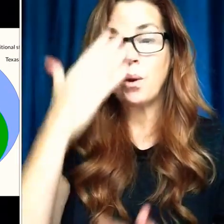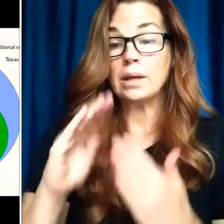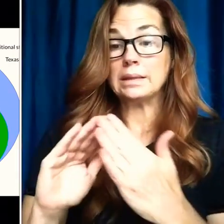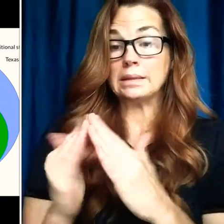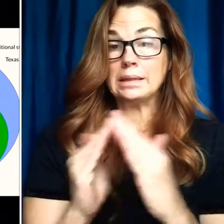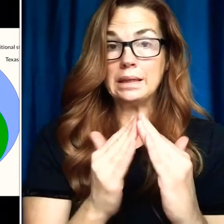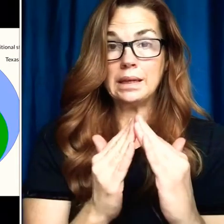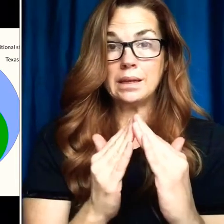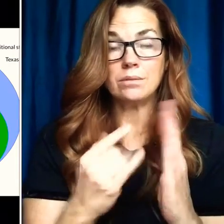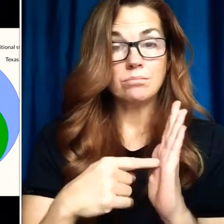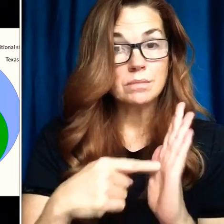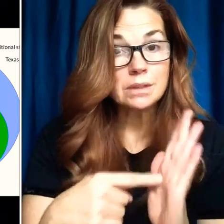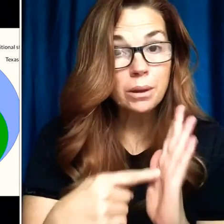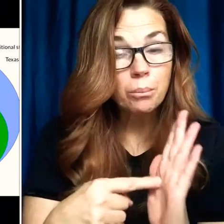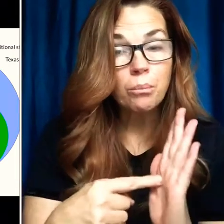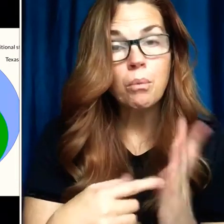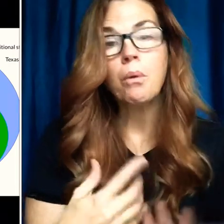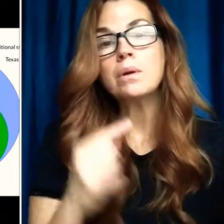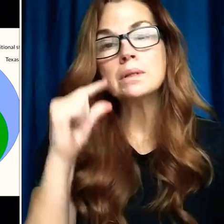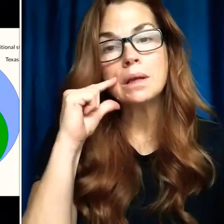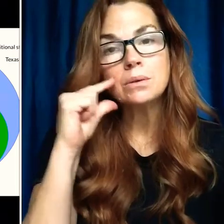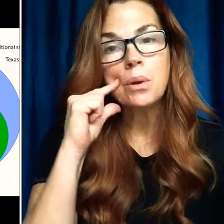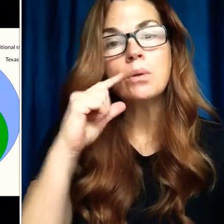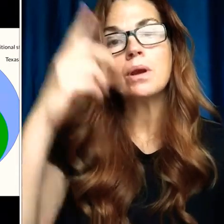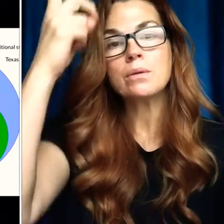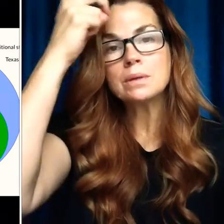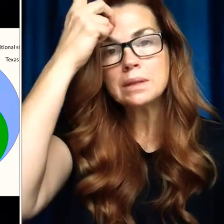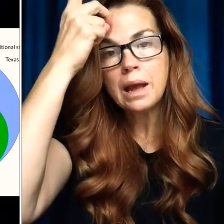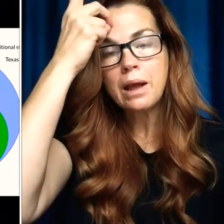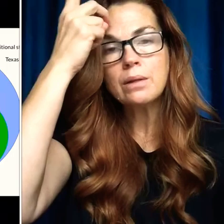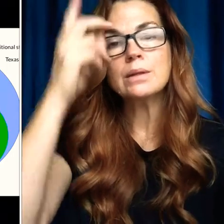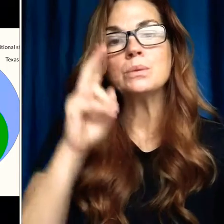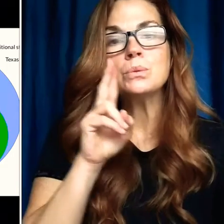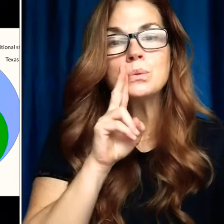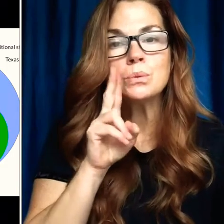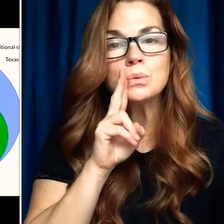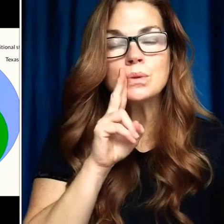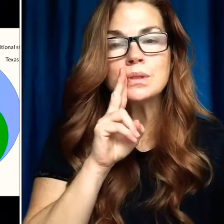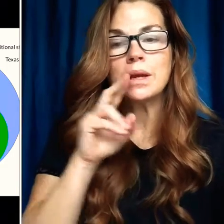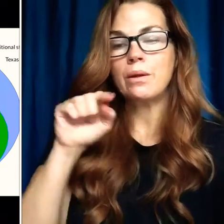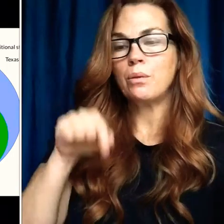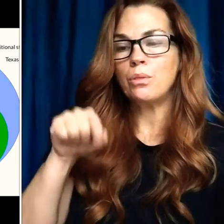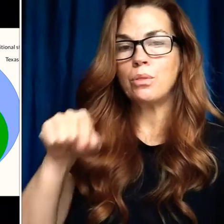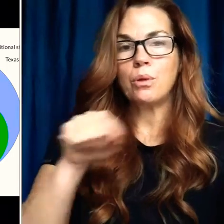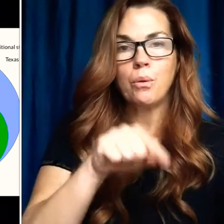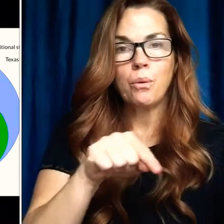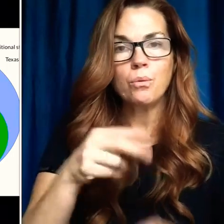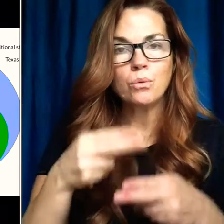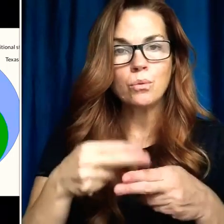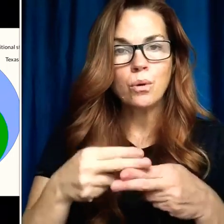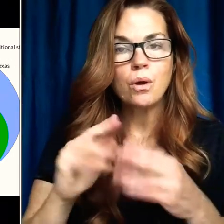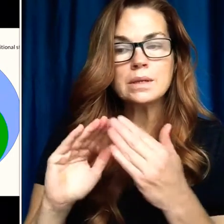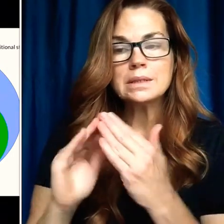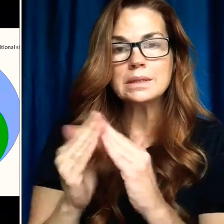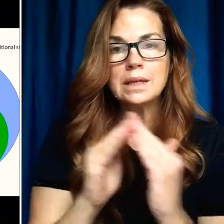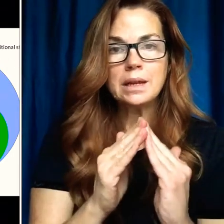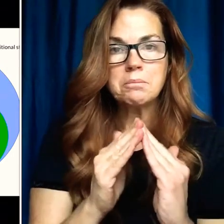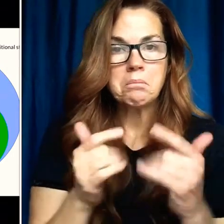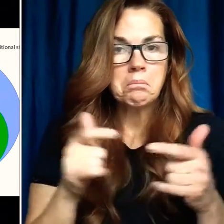share characteristics of cities. They're large urban areas where people live. We also know that Texas is